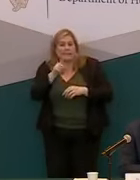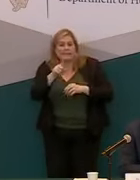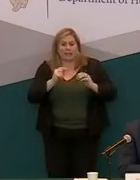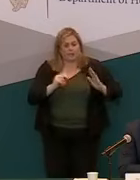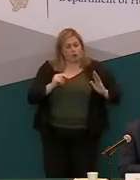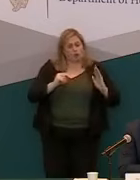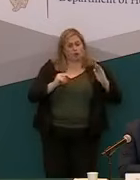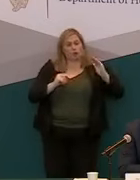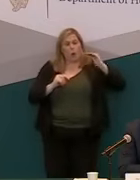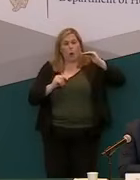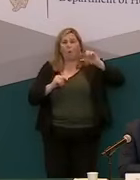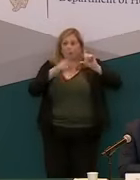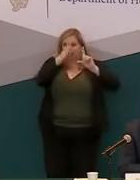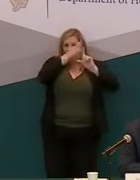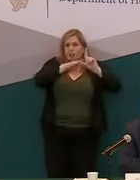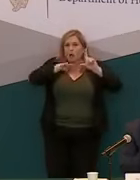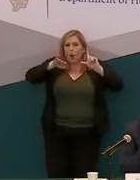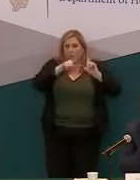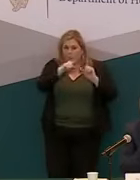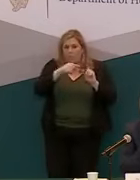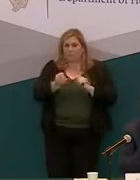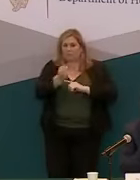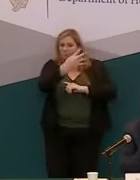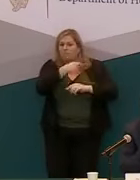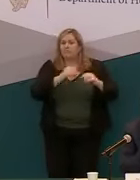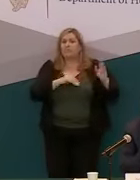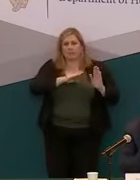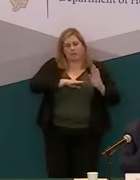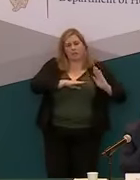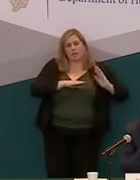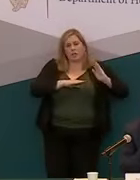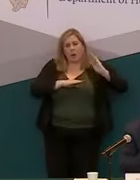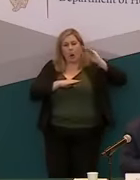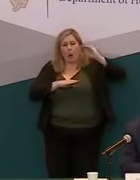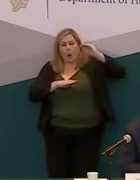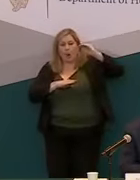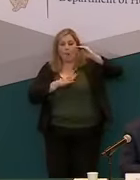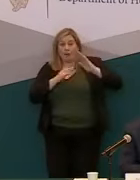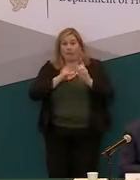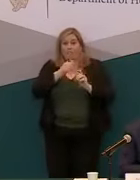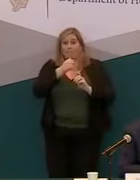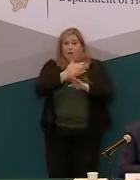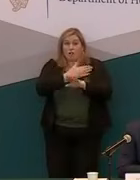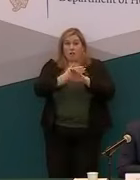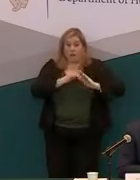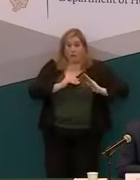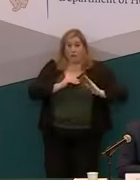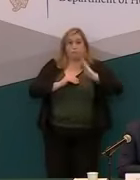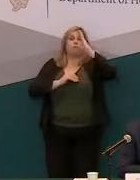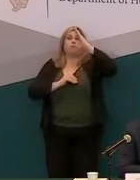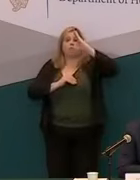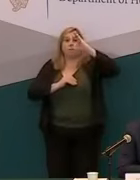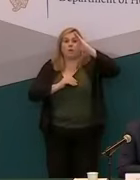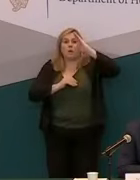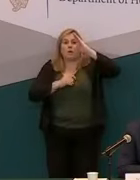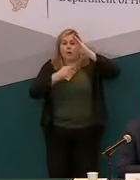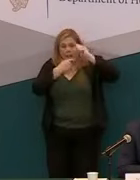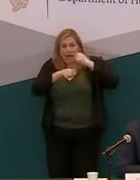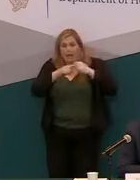that line rising very sharply in the early days of the epidemic. And you've heard this before, when the epidemic was growing at